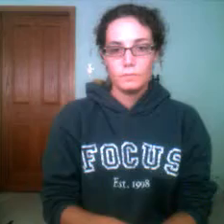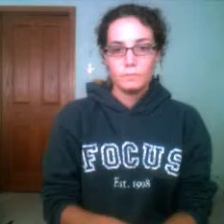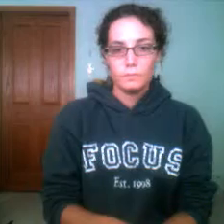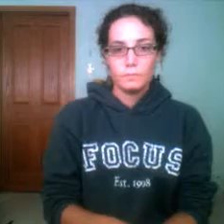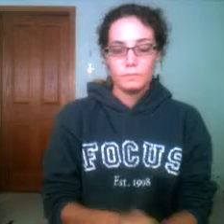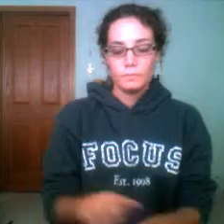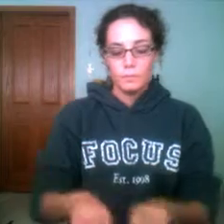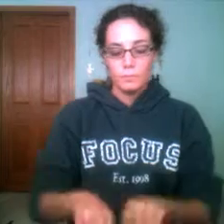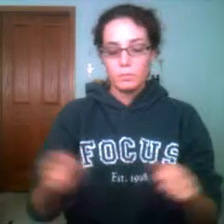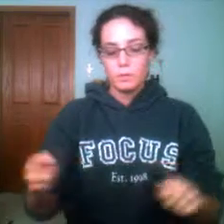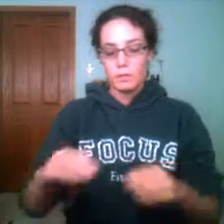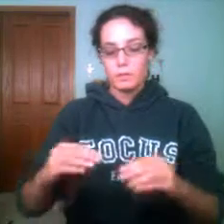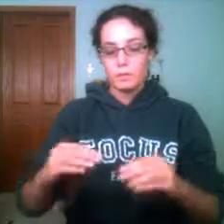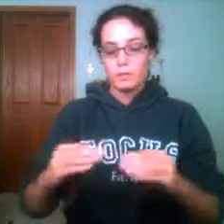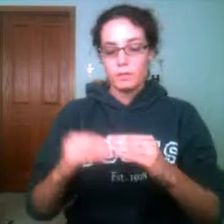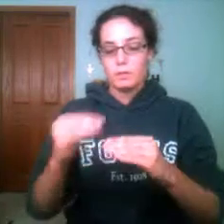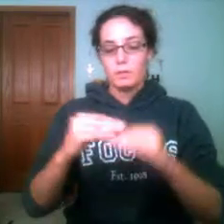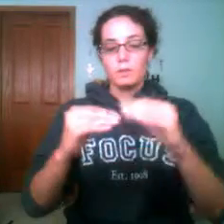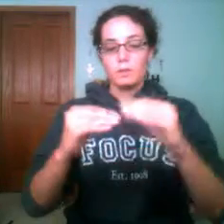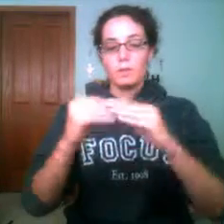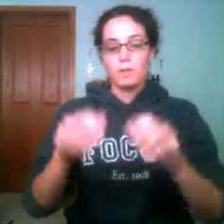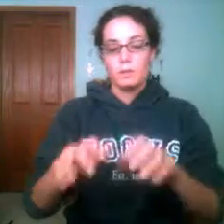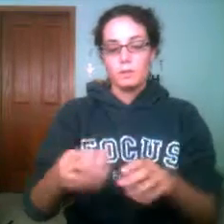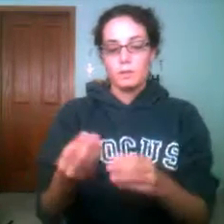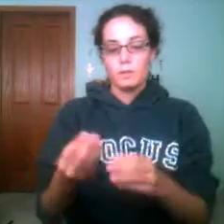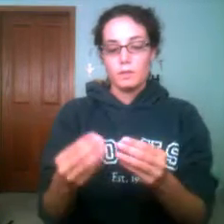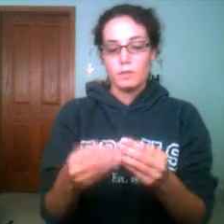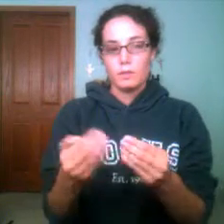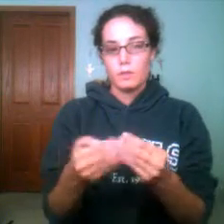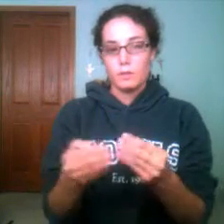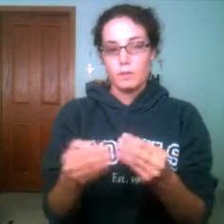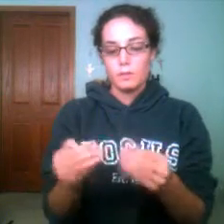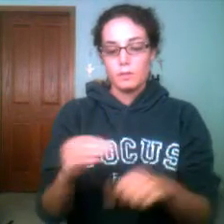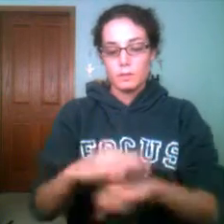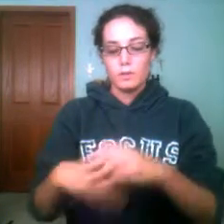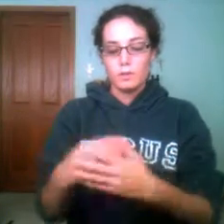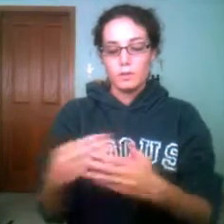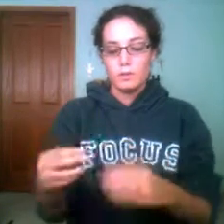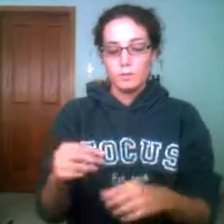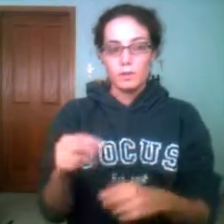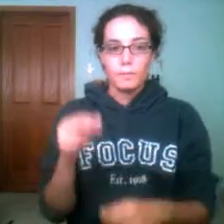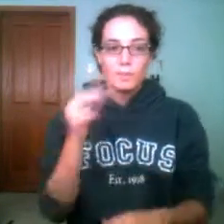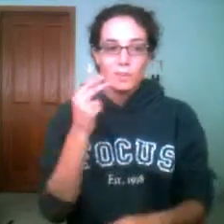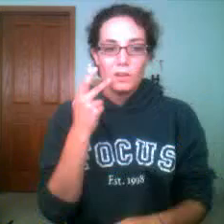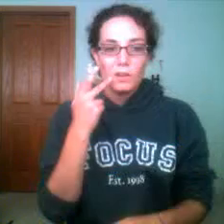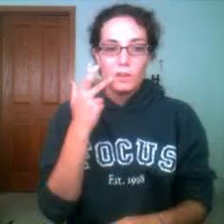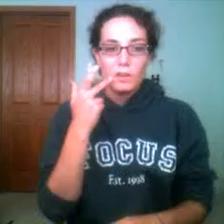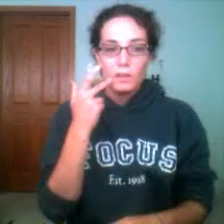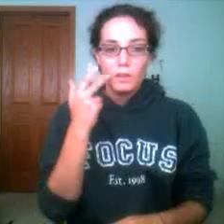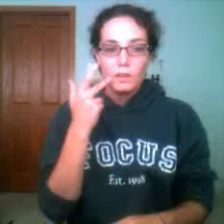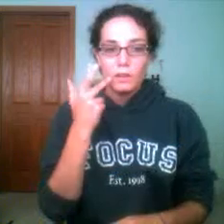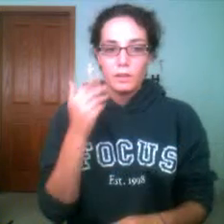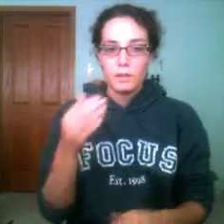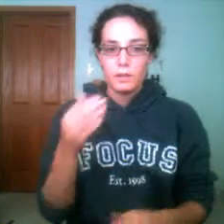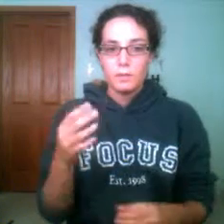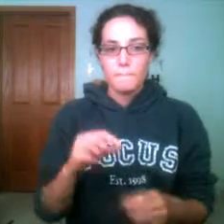Pulling apart the layers is also pretty easy with just your bare hands. Sometimes you are lucky right away, and other times you have to be patient, but all 96 graders that went on